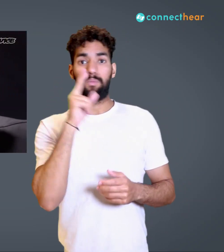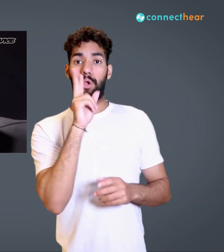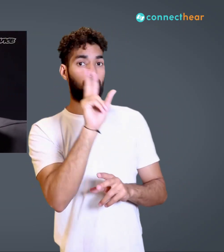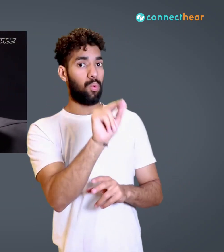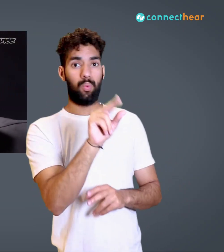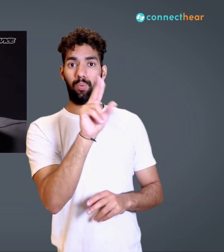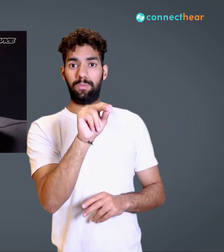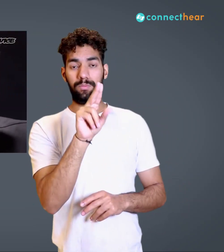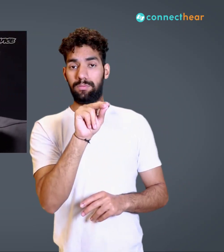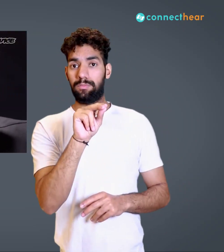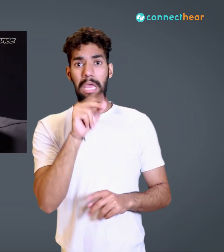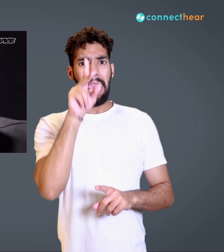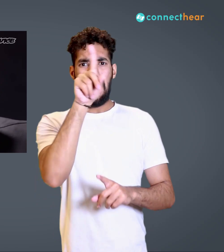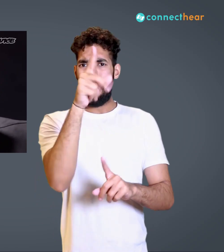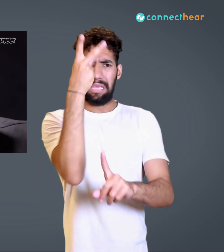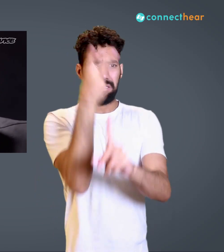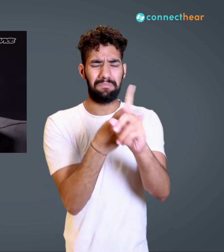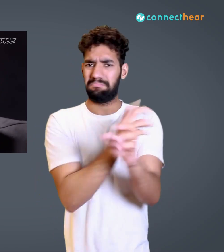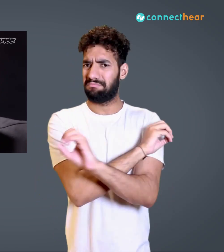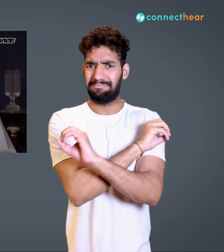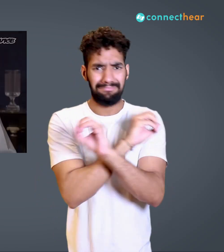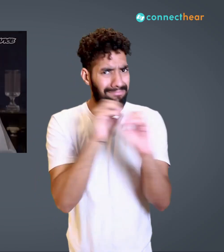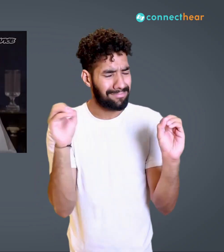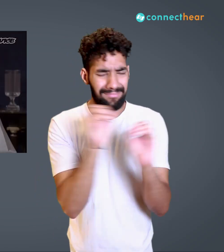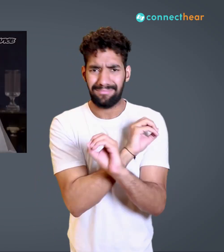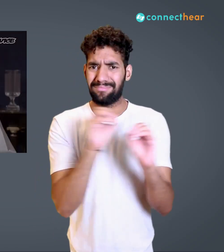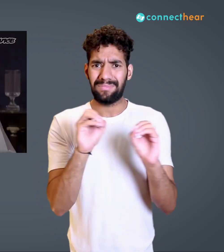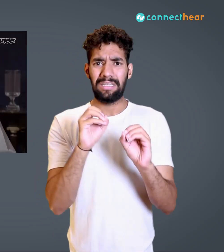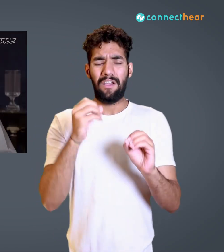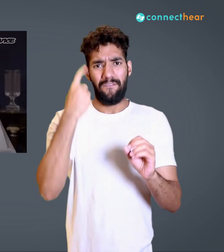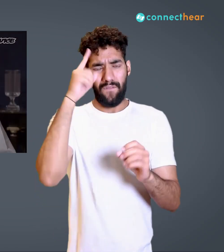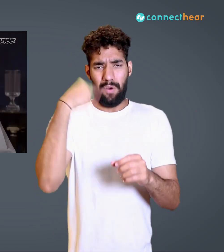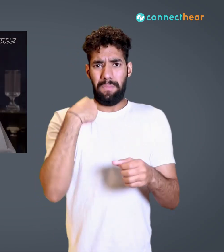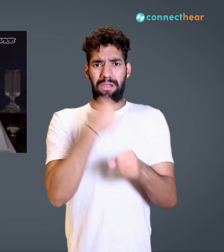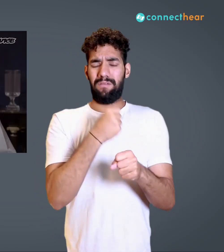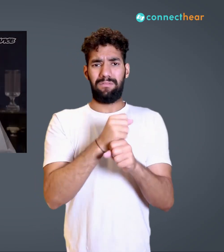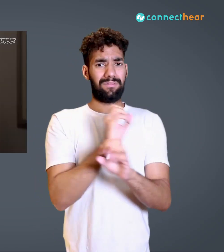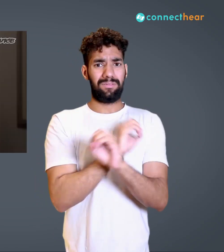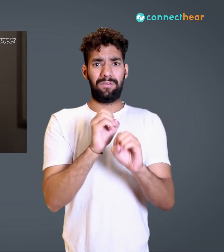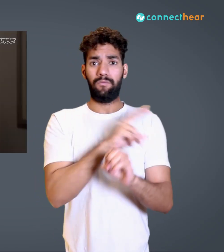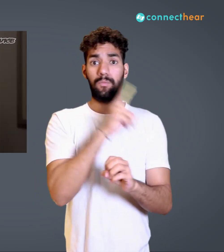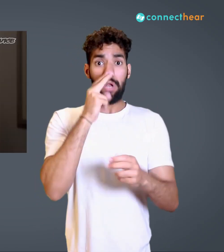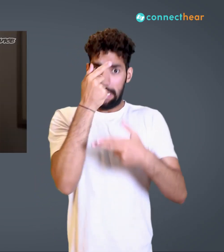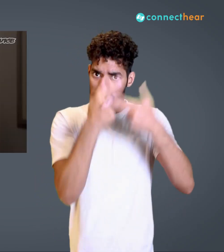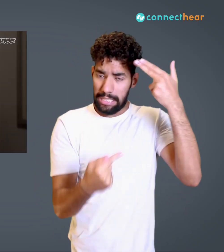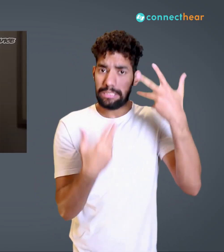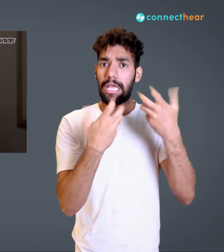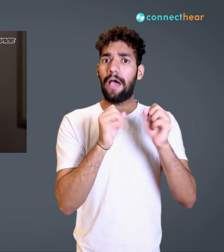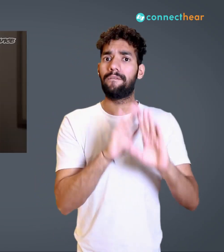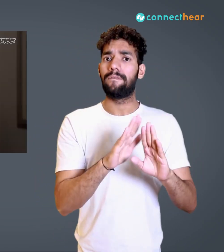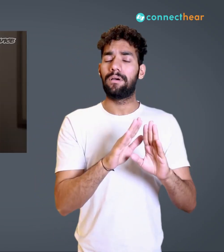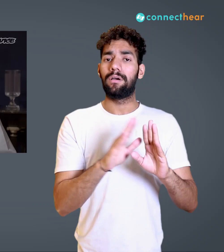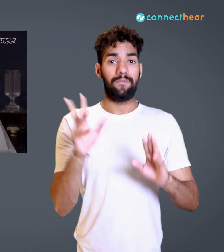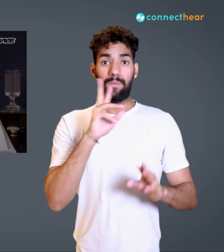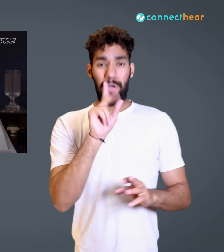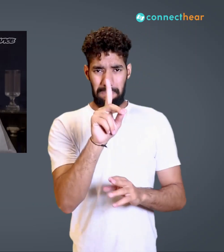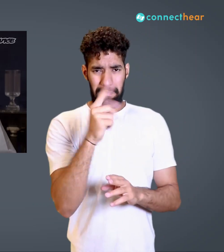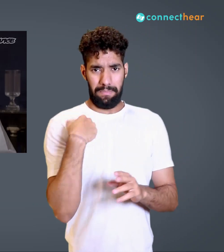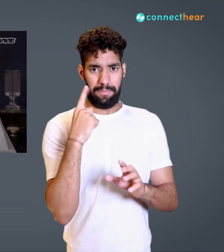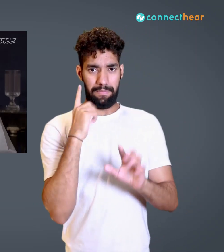Not one case against the media was ever instituted by my government. I mean, there is a long list of journalists